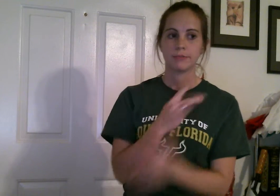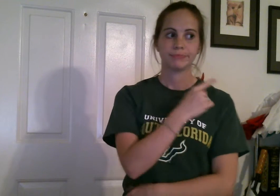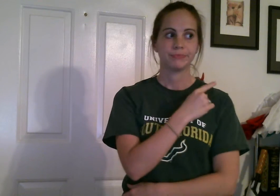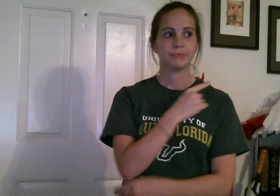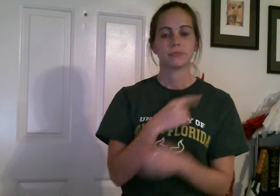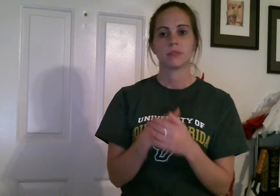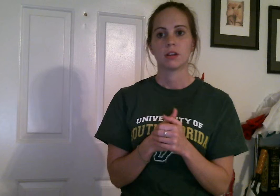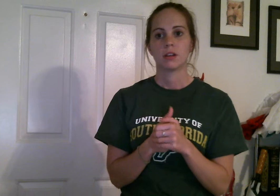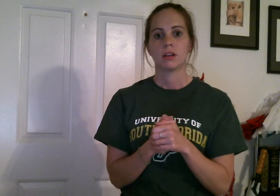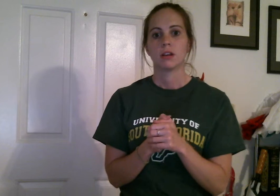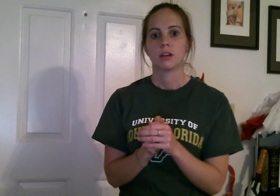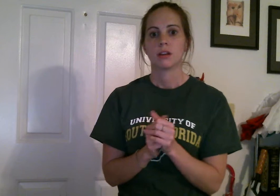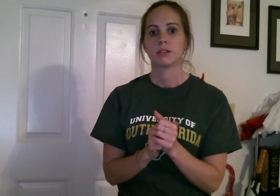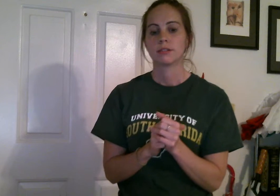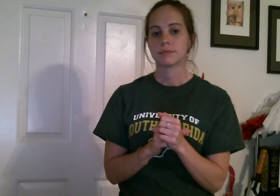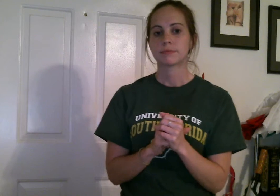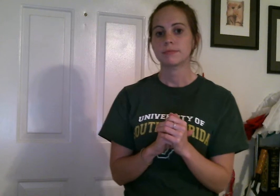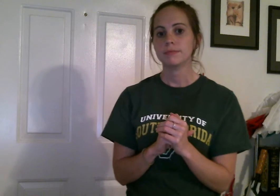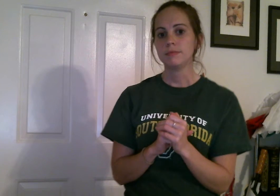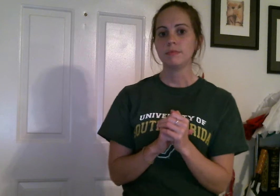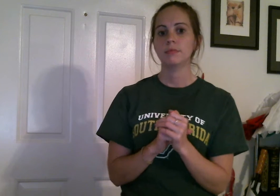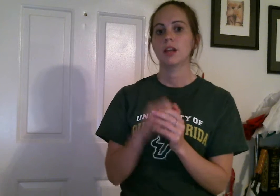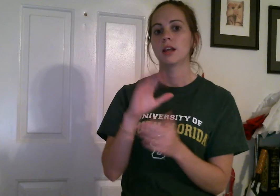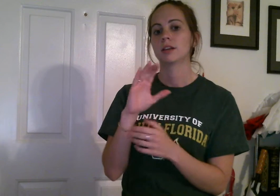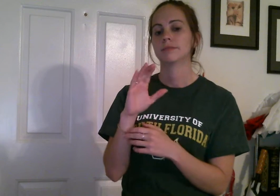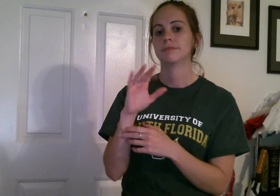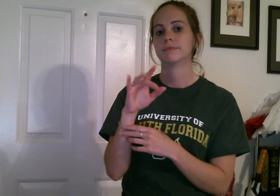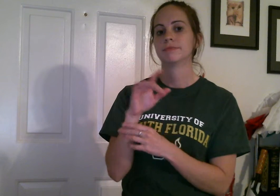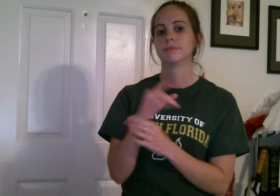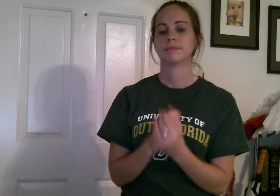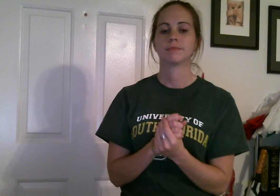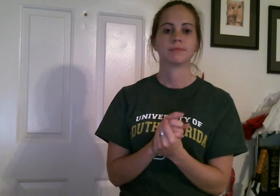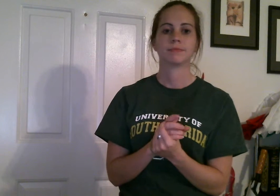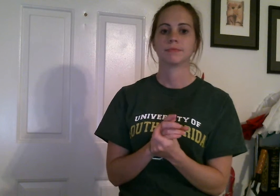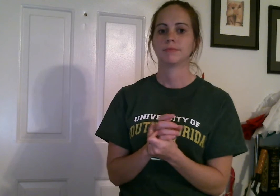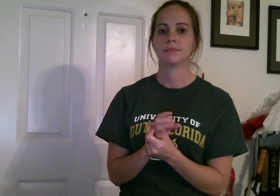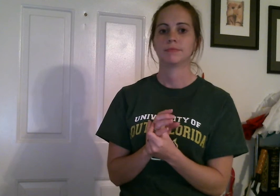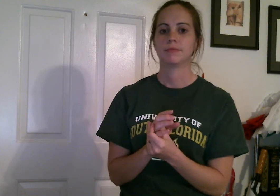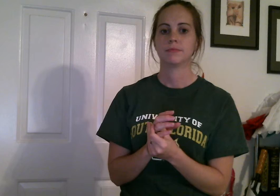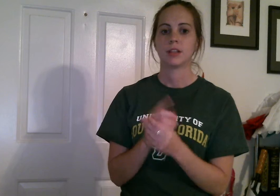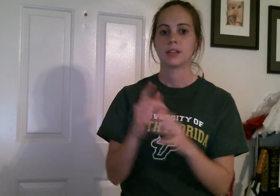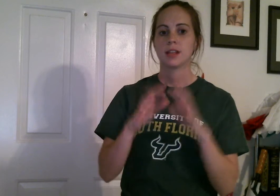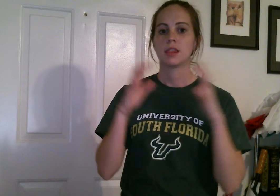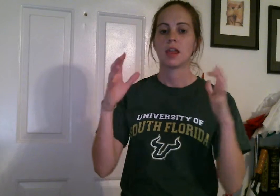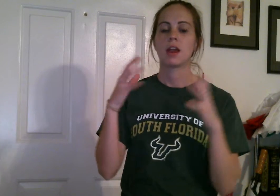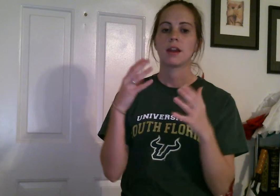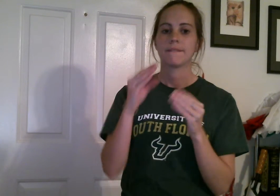highly regarded in the coding and community, and there's a wealth of information to be found within